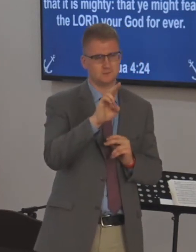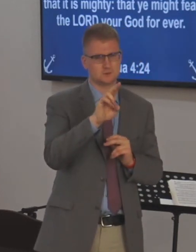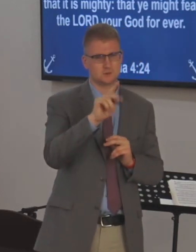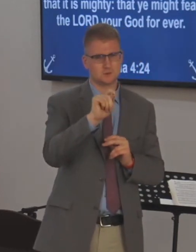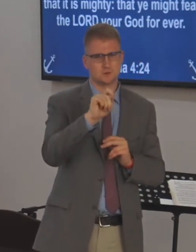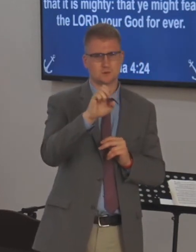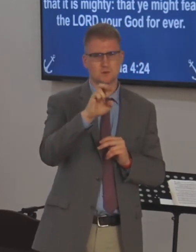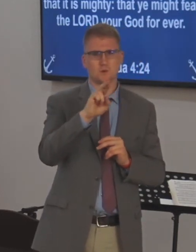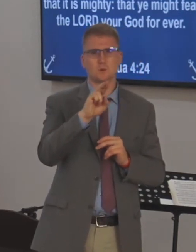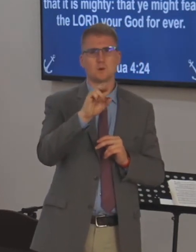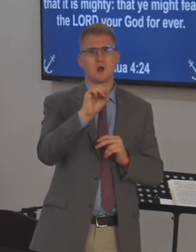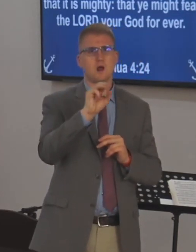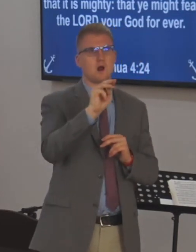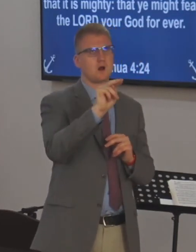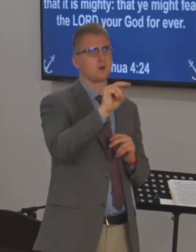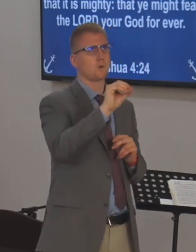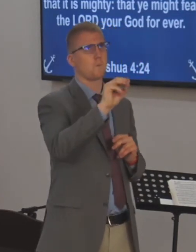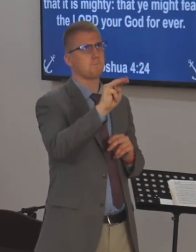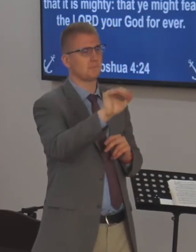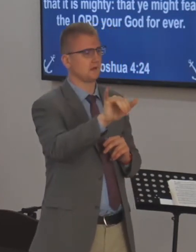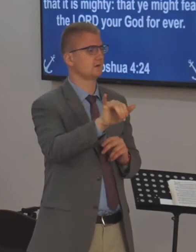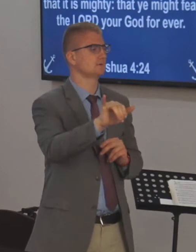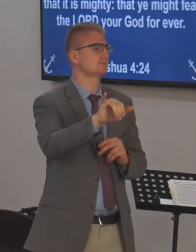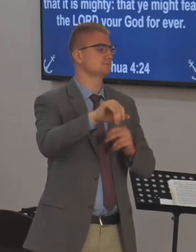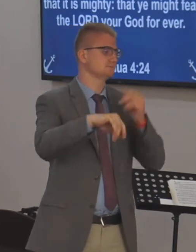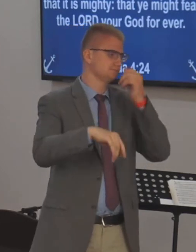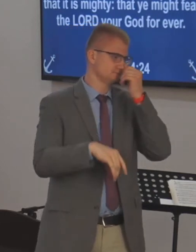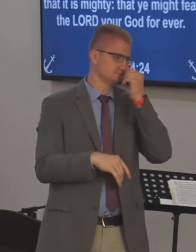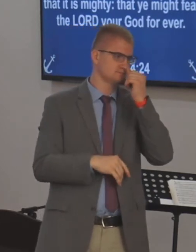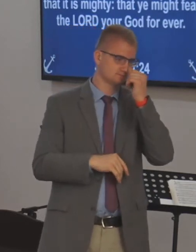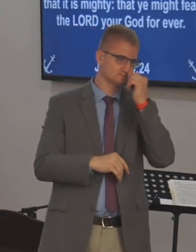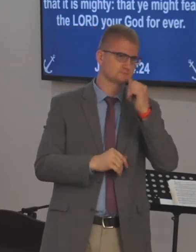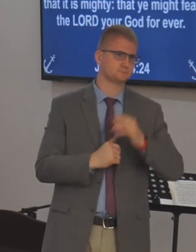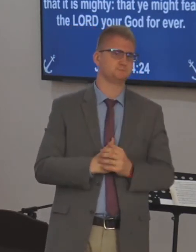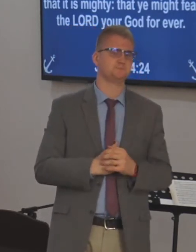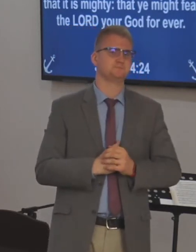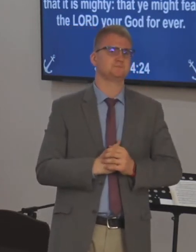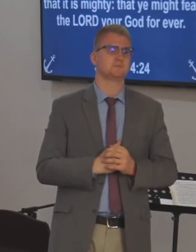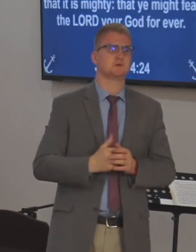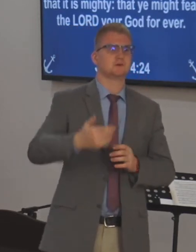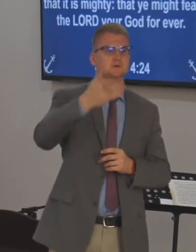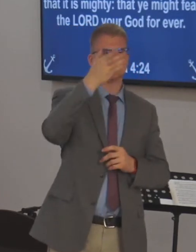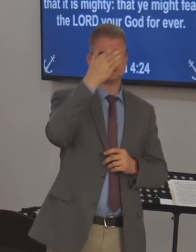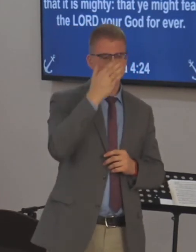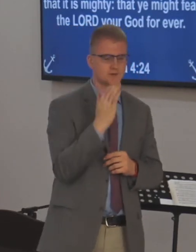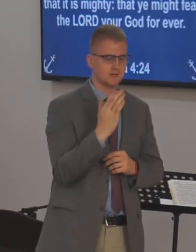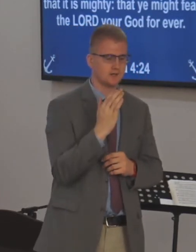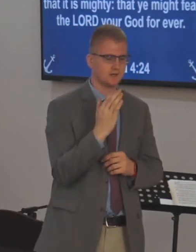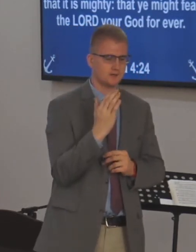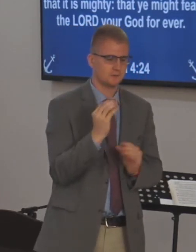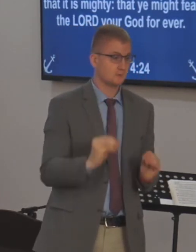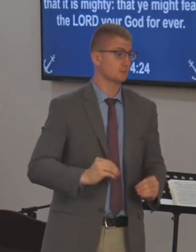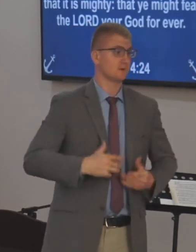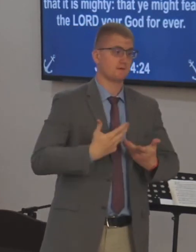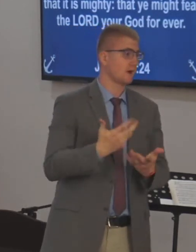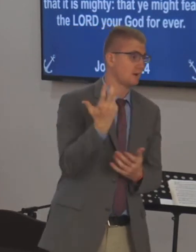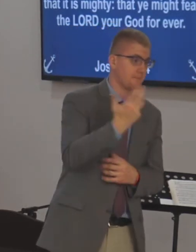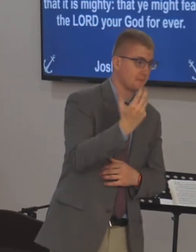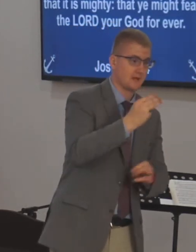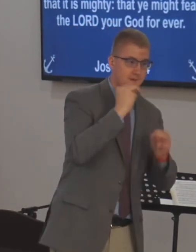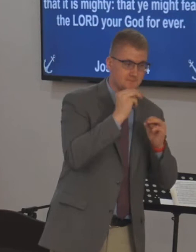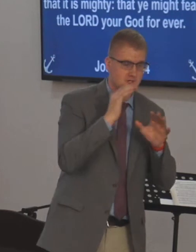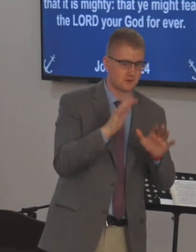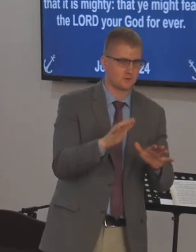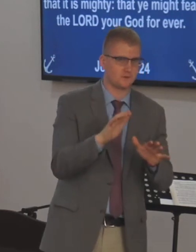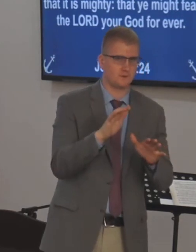ready to go over Jordan, and God performs a tremendous miracle. Just like at the Red Sea, he takes the Jordan River,